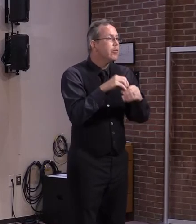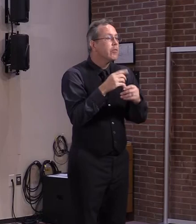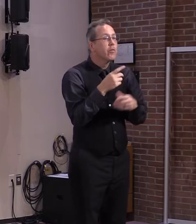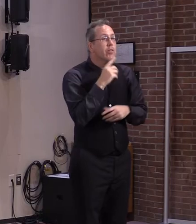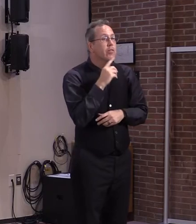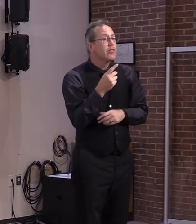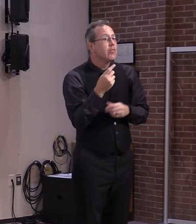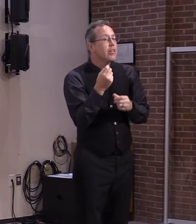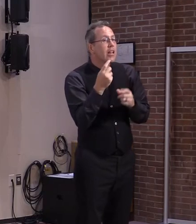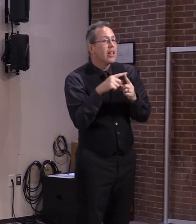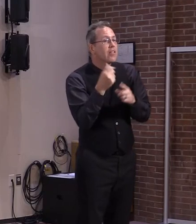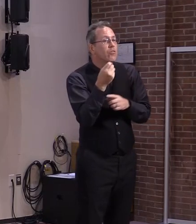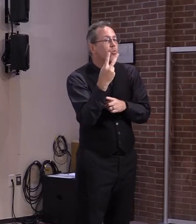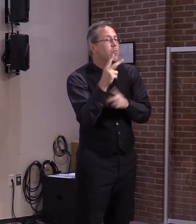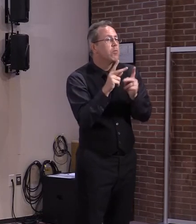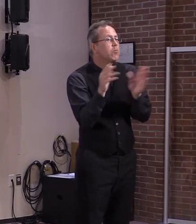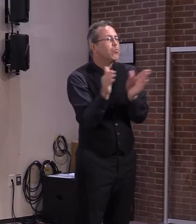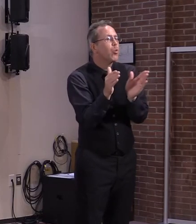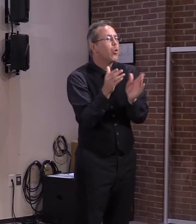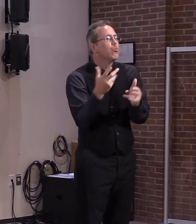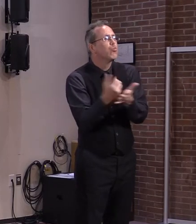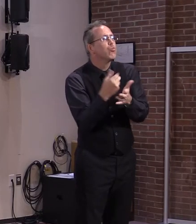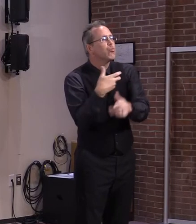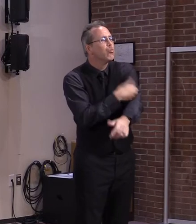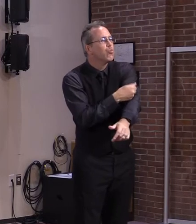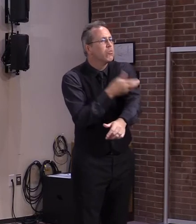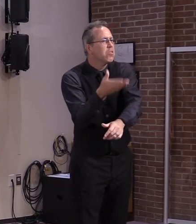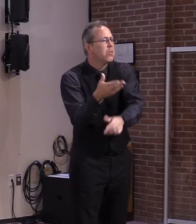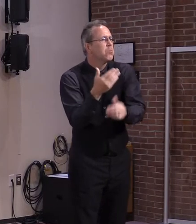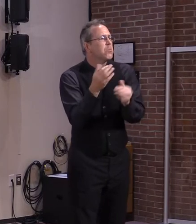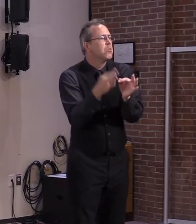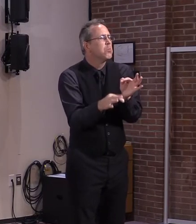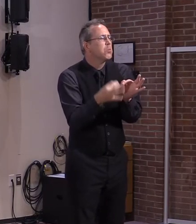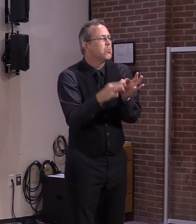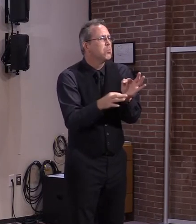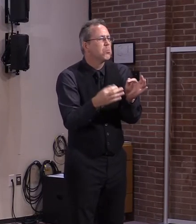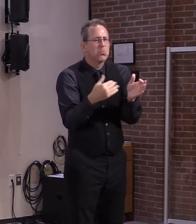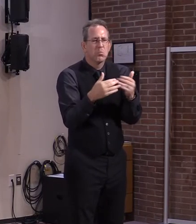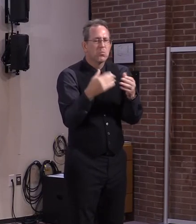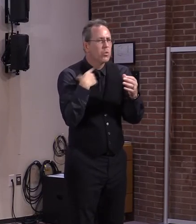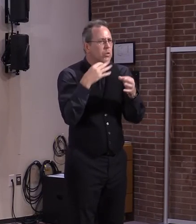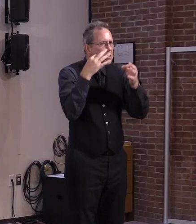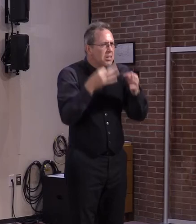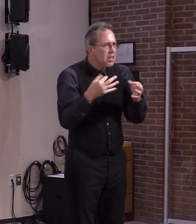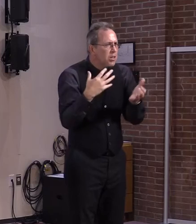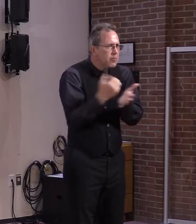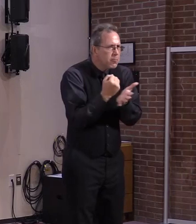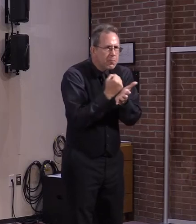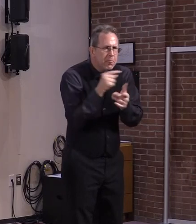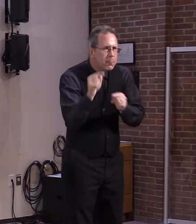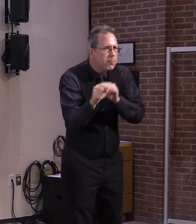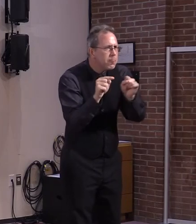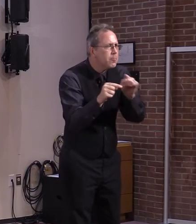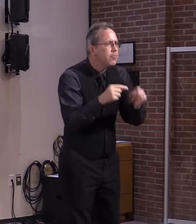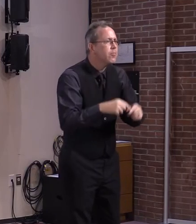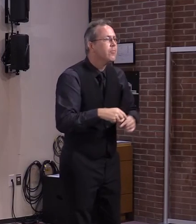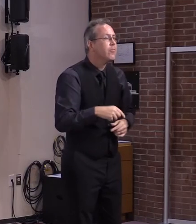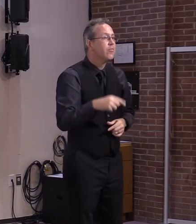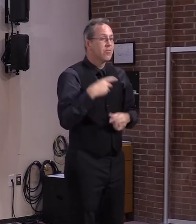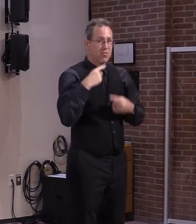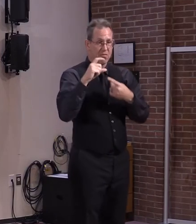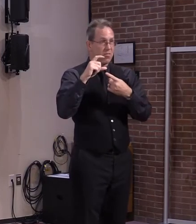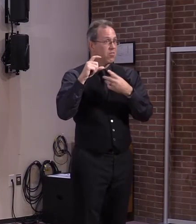We have made the policy decision that it's most important to get those people vaccinated. If we have spoilage, we have spoilage on